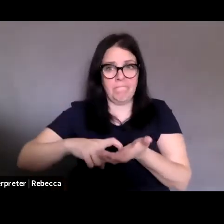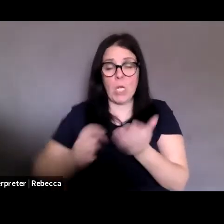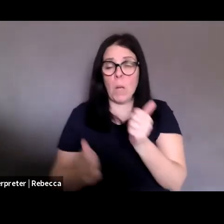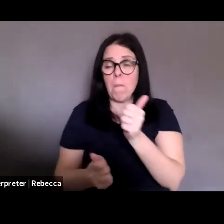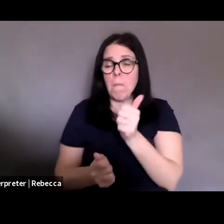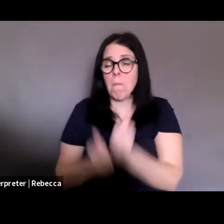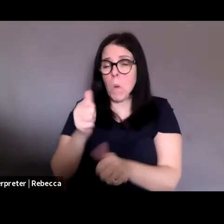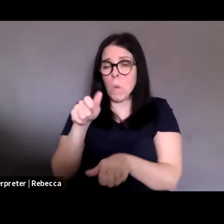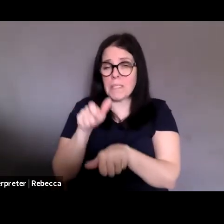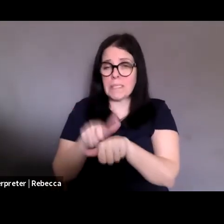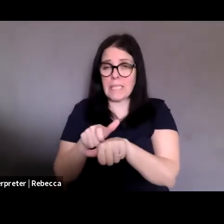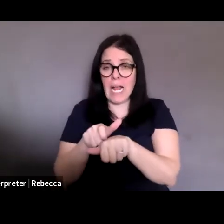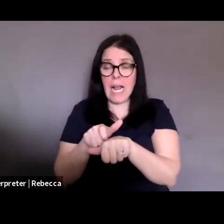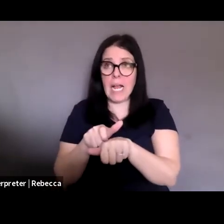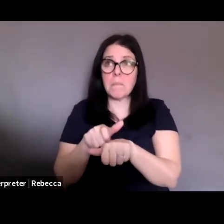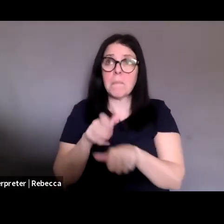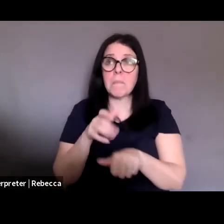are made against mothers,